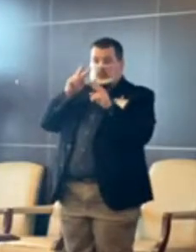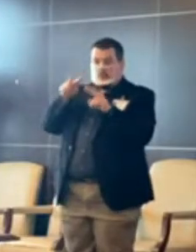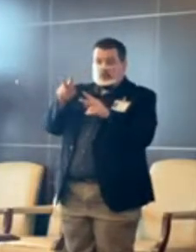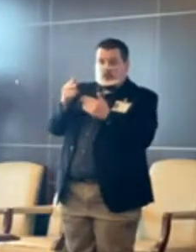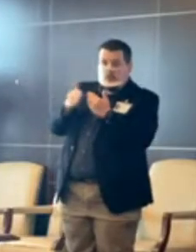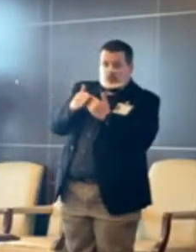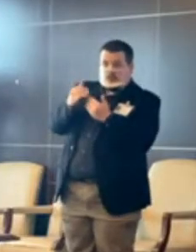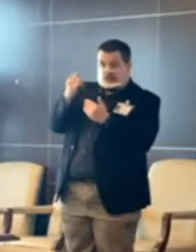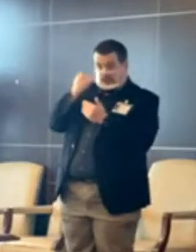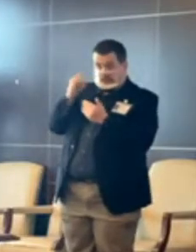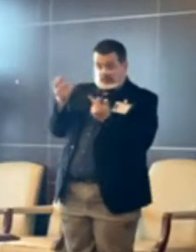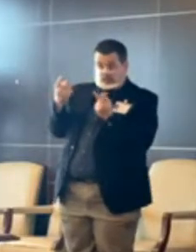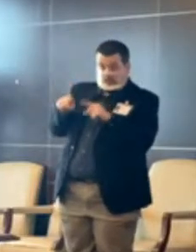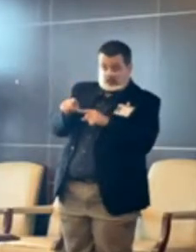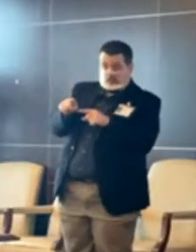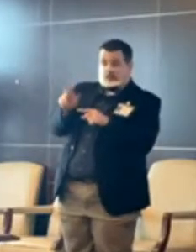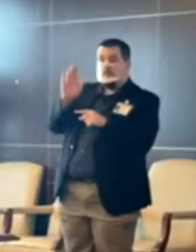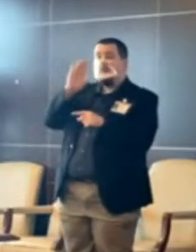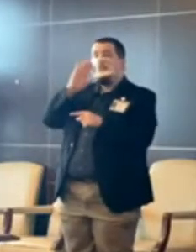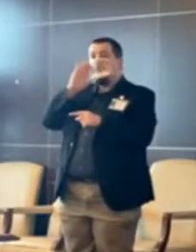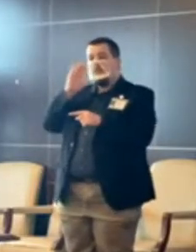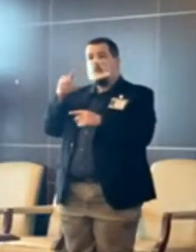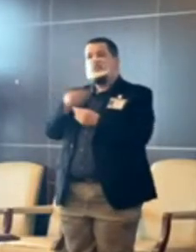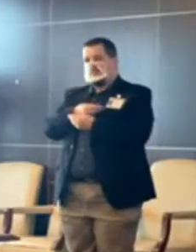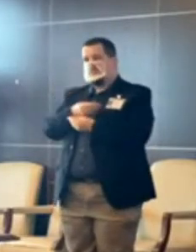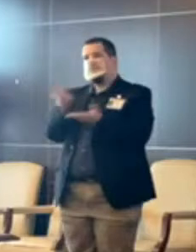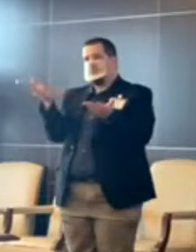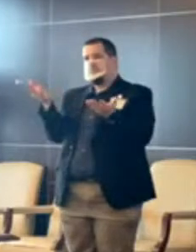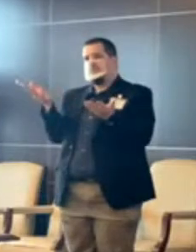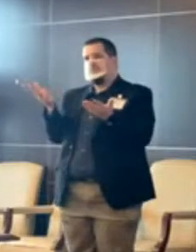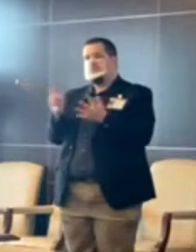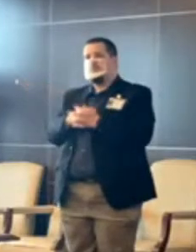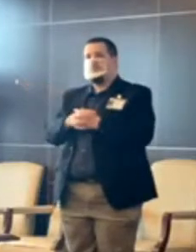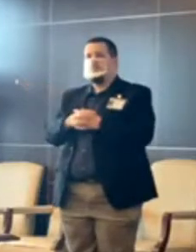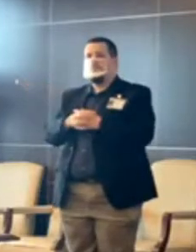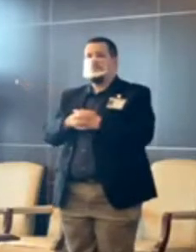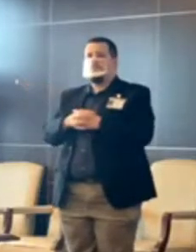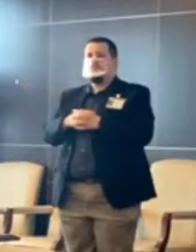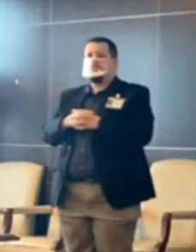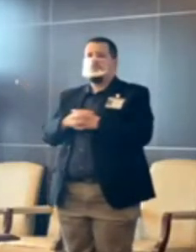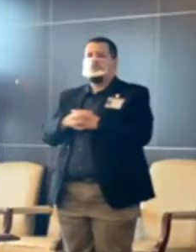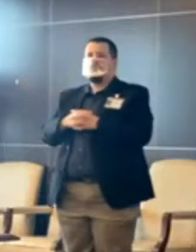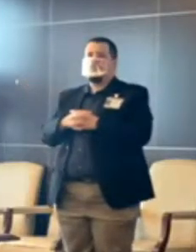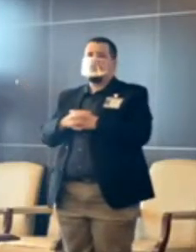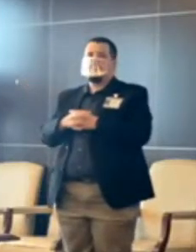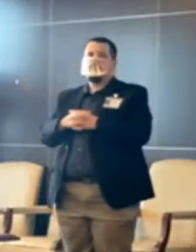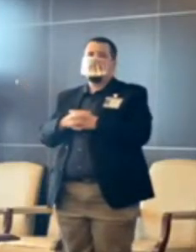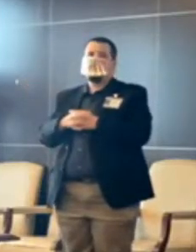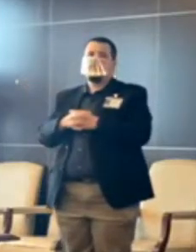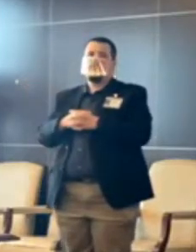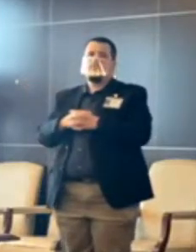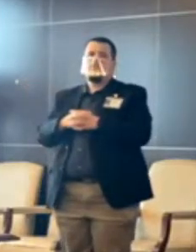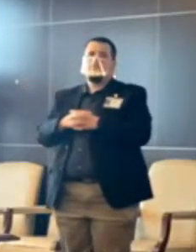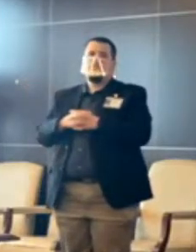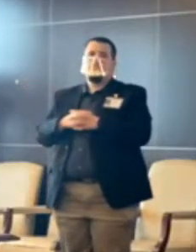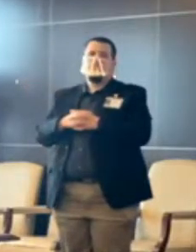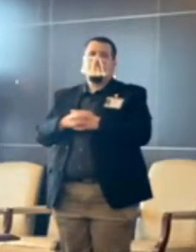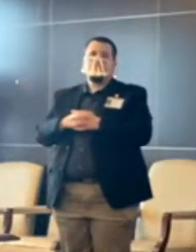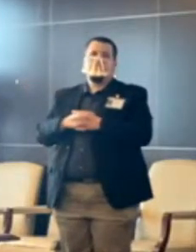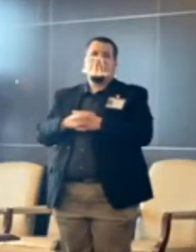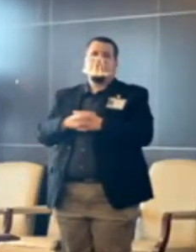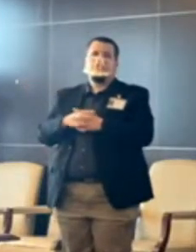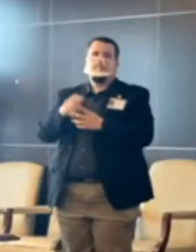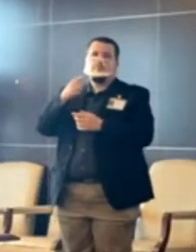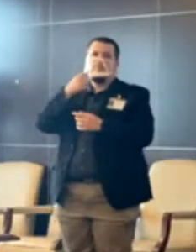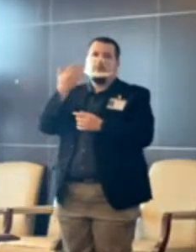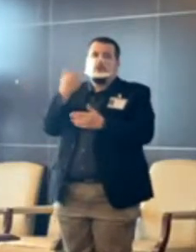that closely. If and when that becomes available, certainly we'll be able to offer that at our vaccine center. As I